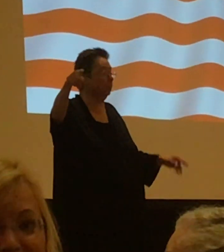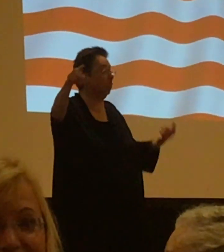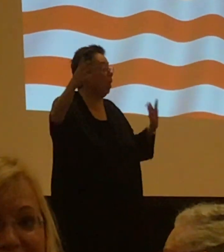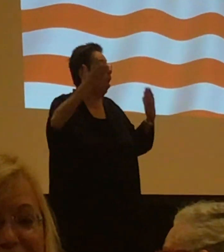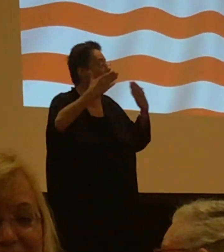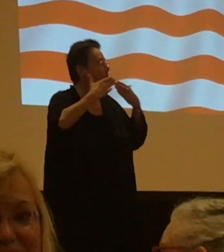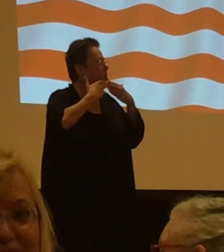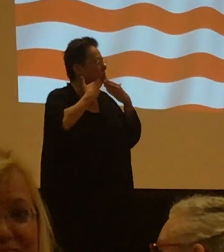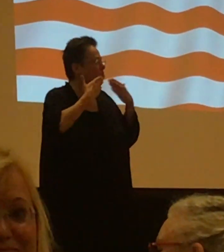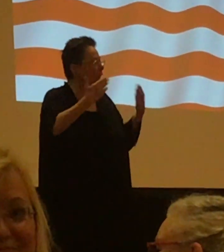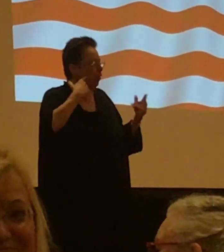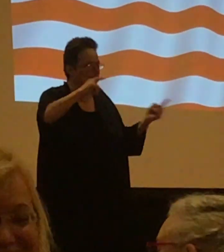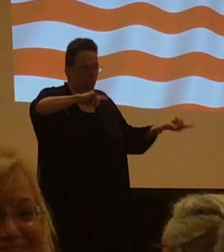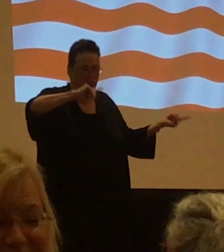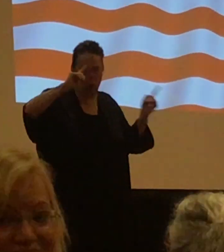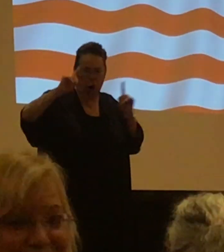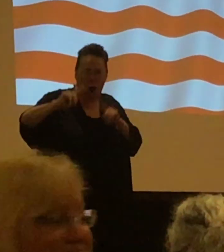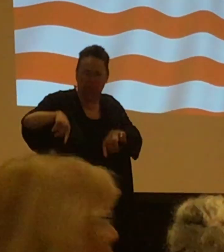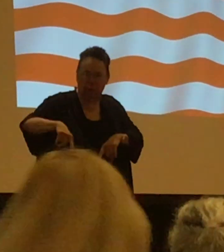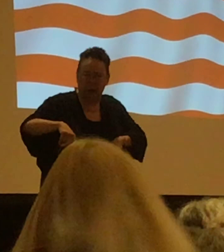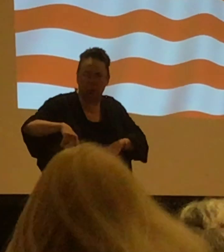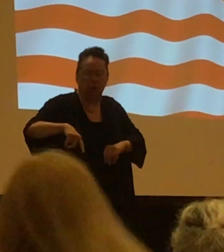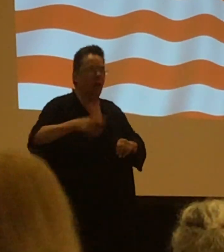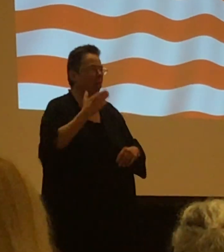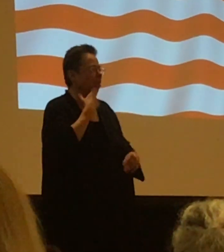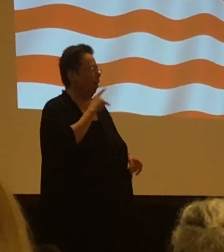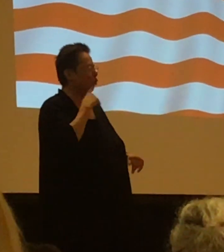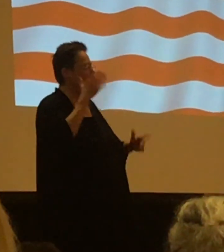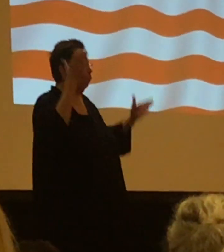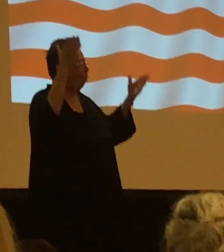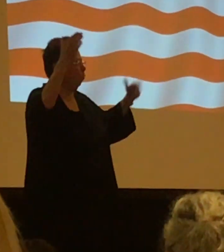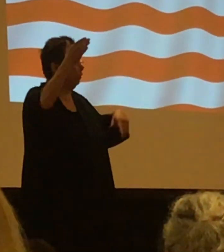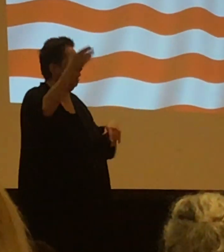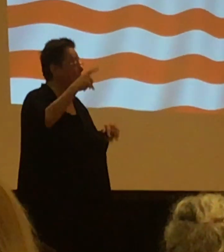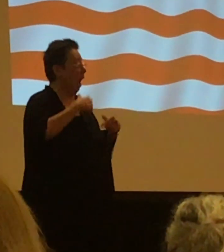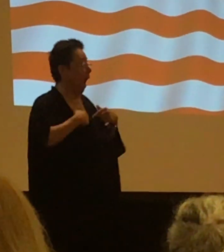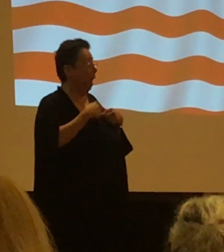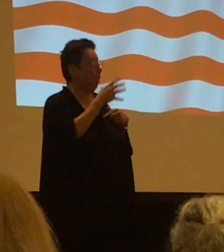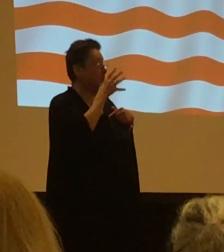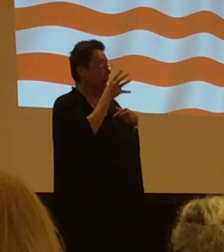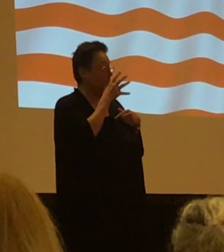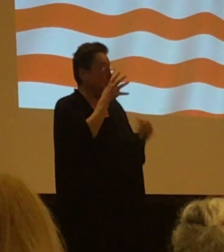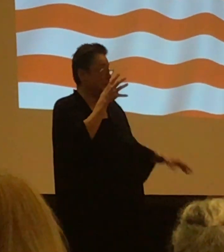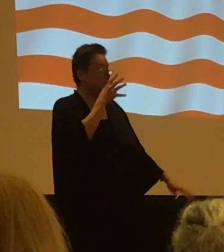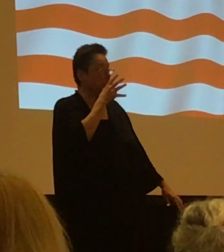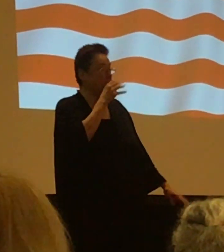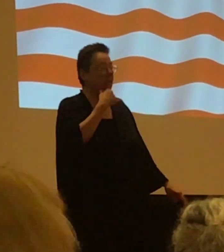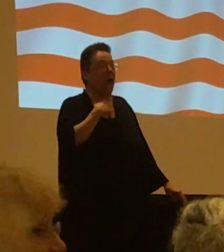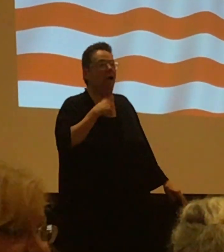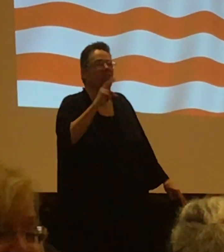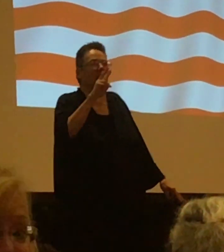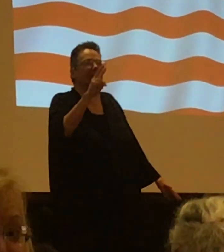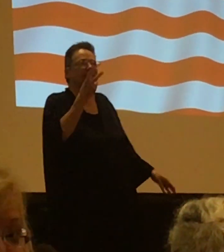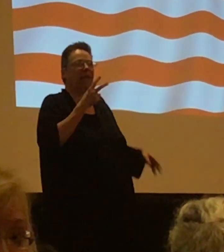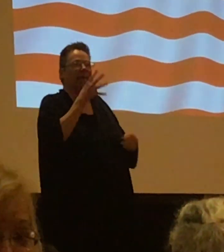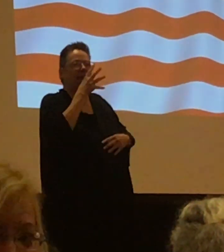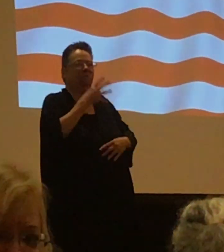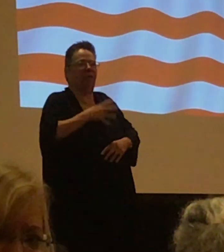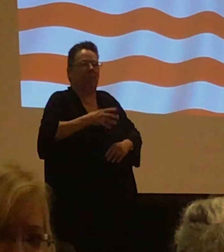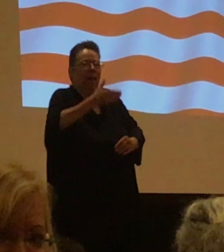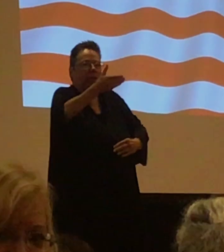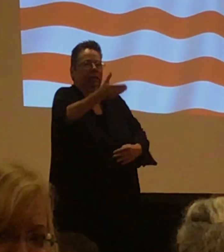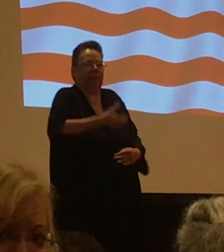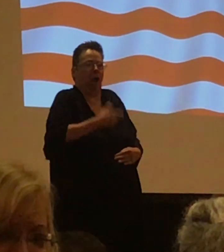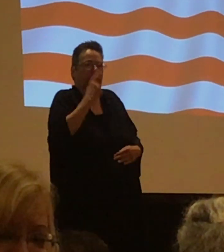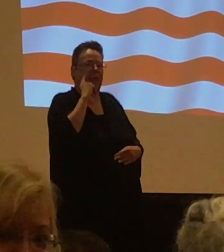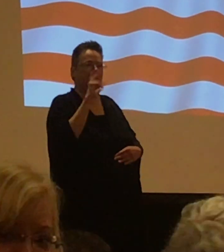Thank you so much for coming here and presenting. I am the mother of the second female inducted into